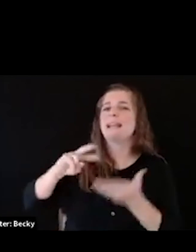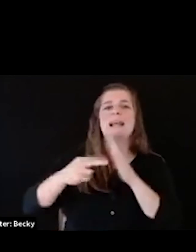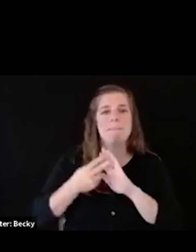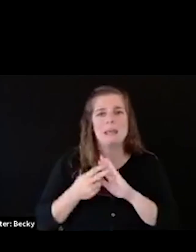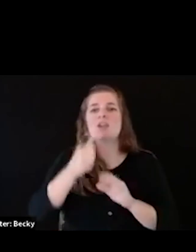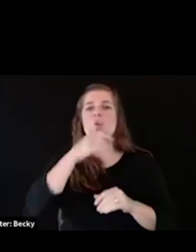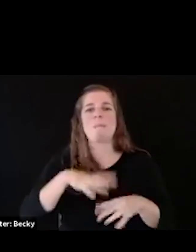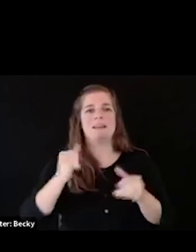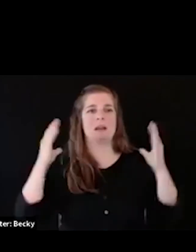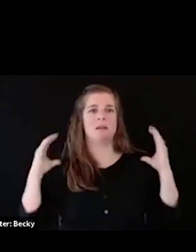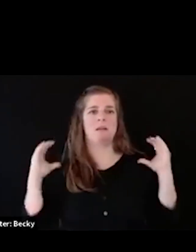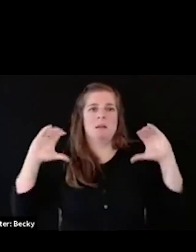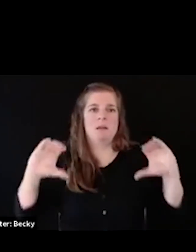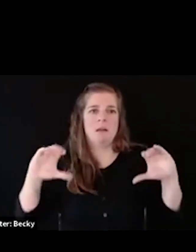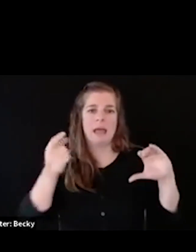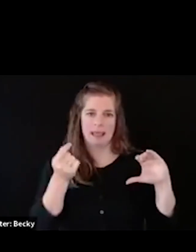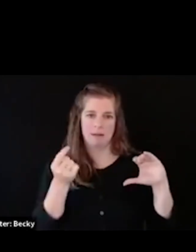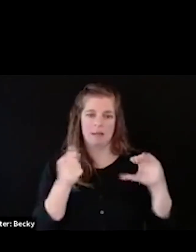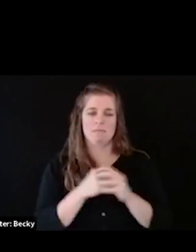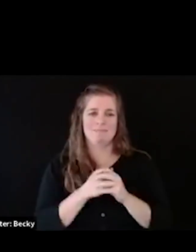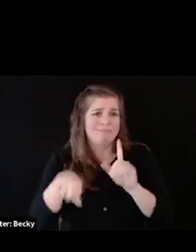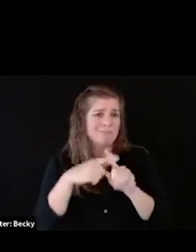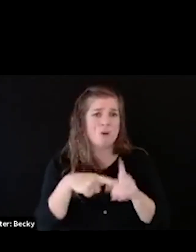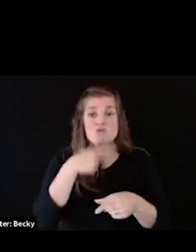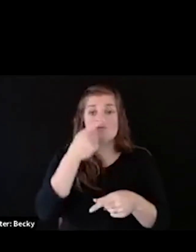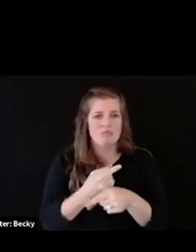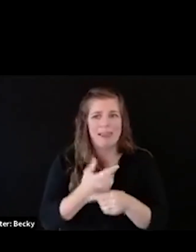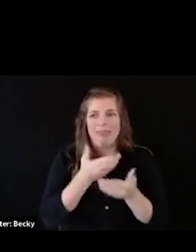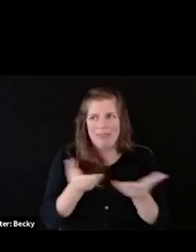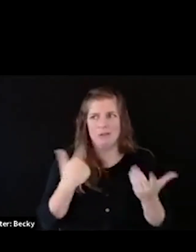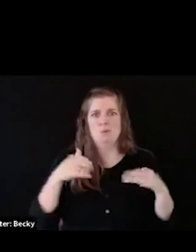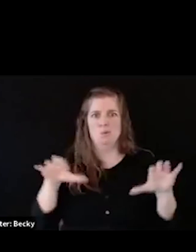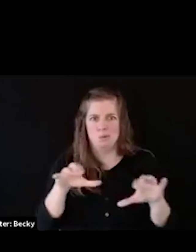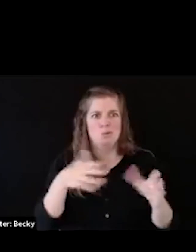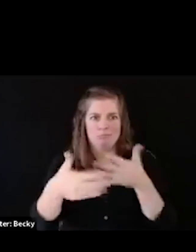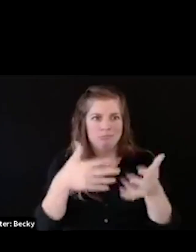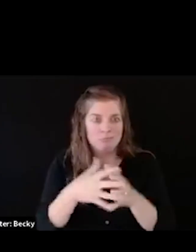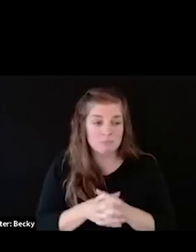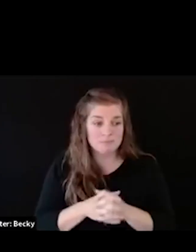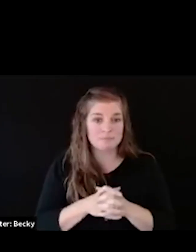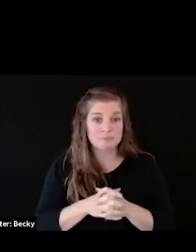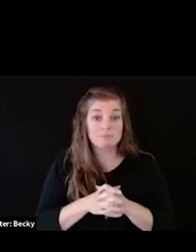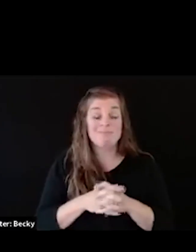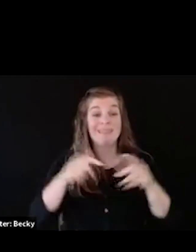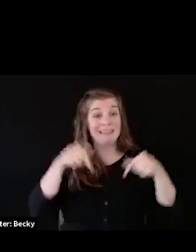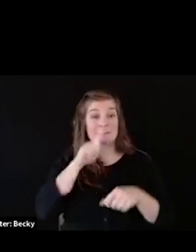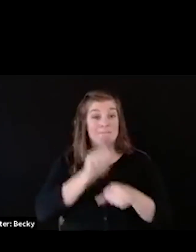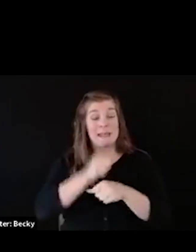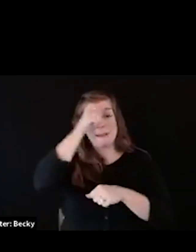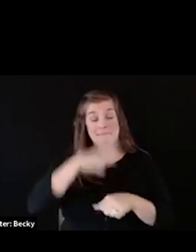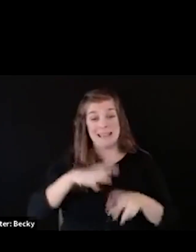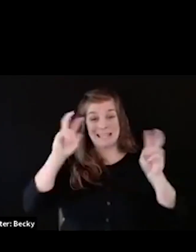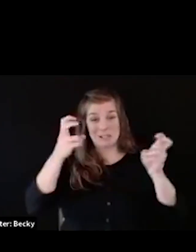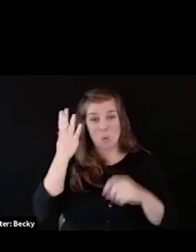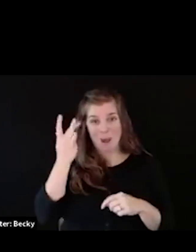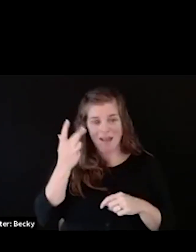you will. And it's the right thing to do as well. And obviously, another reason why it's a men's issue is that every man that I know has women and